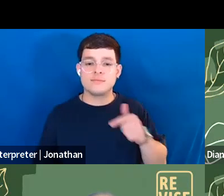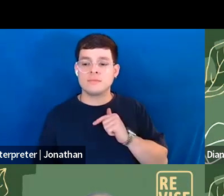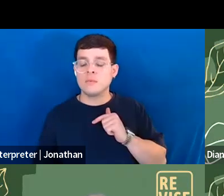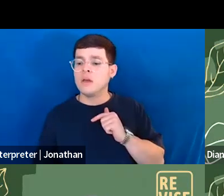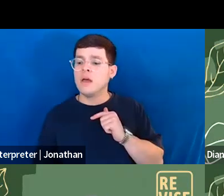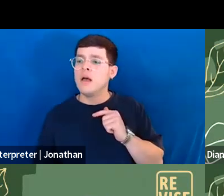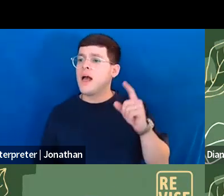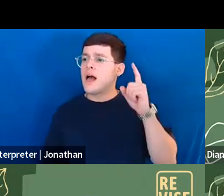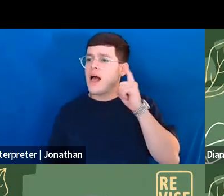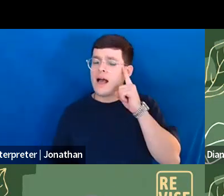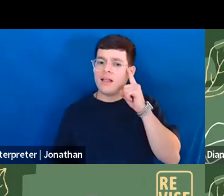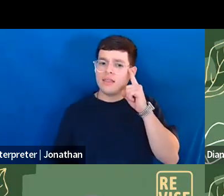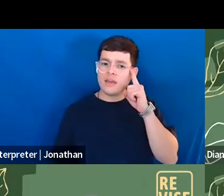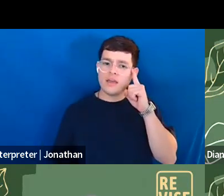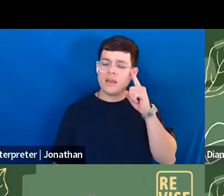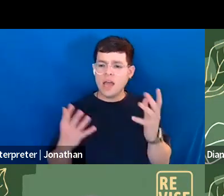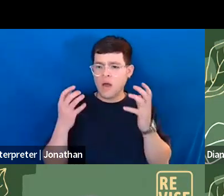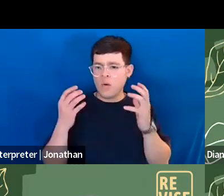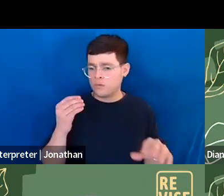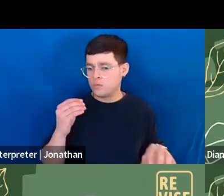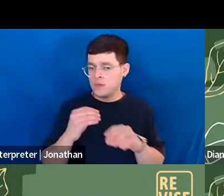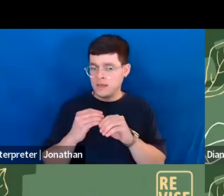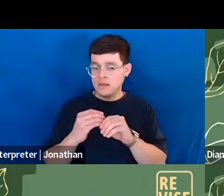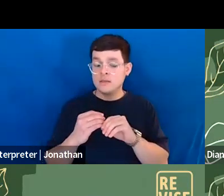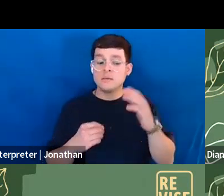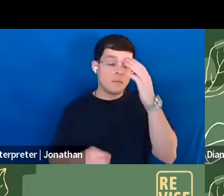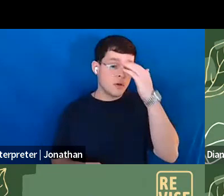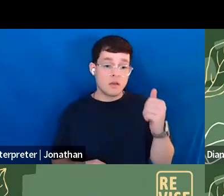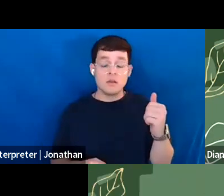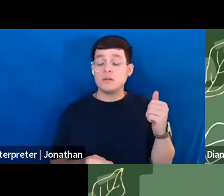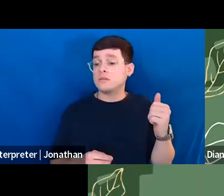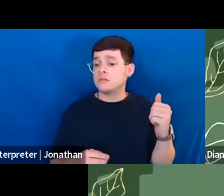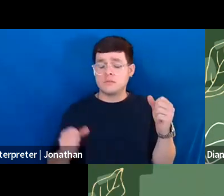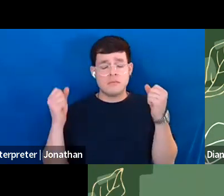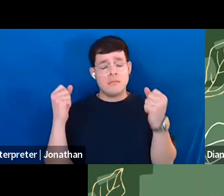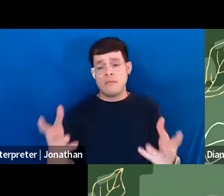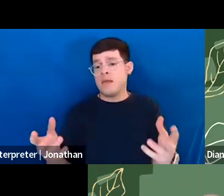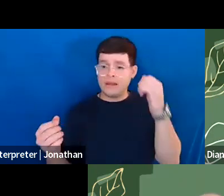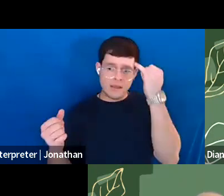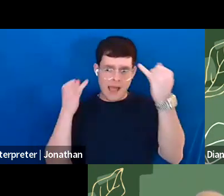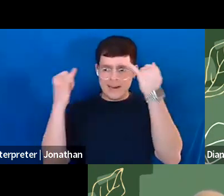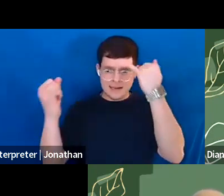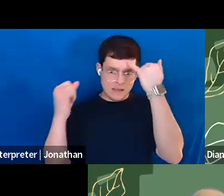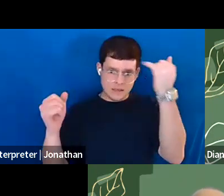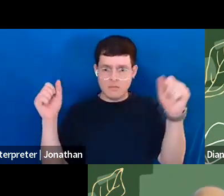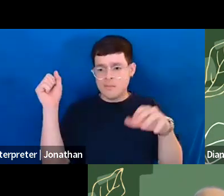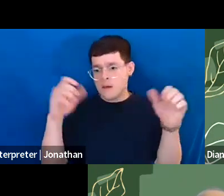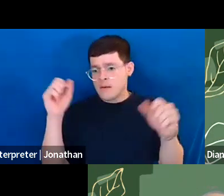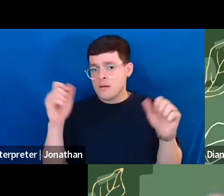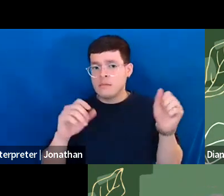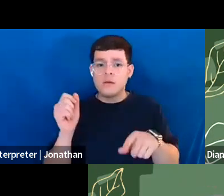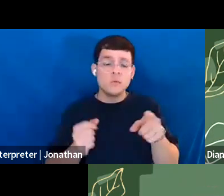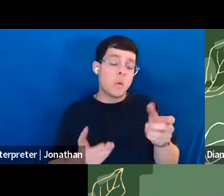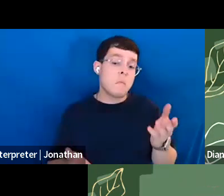I think like I would add, because we have a lot of ideas, you've